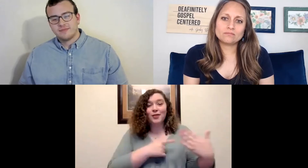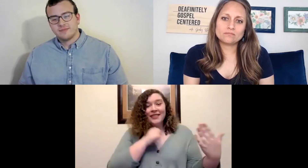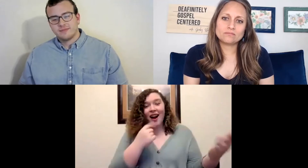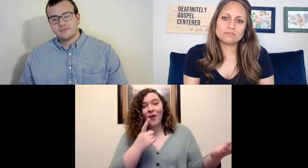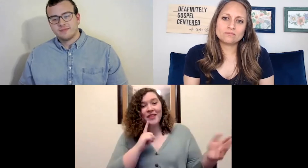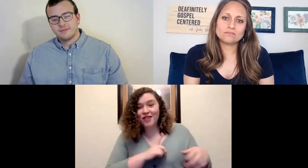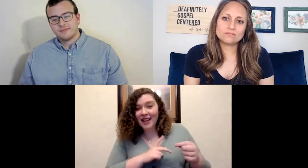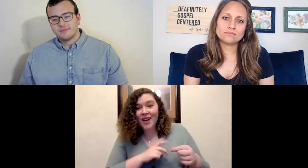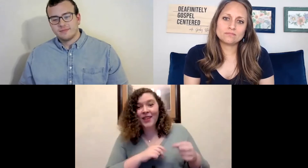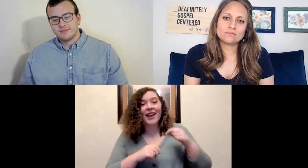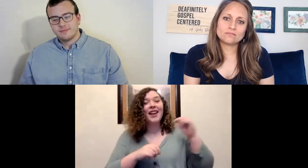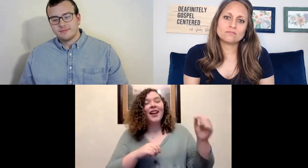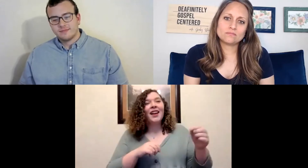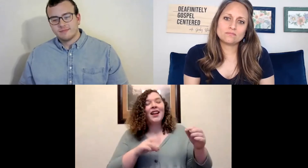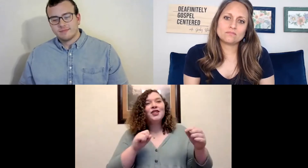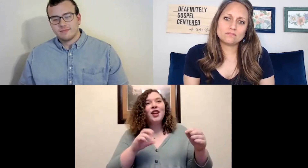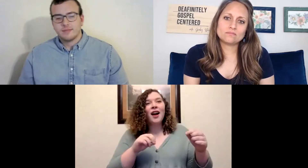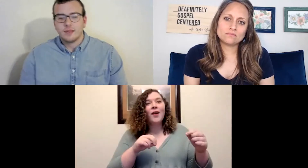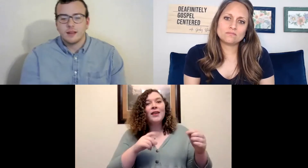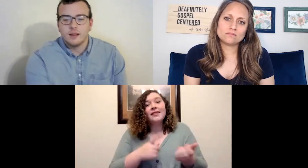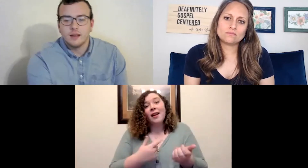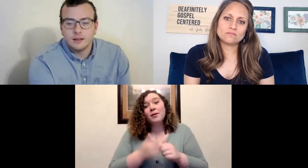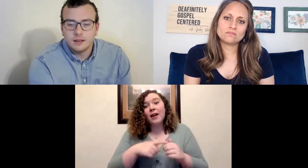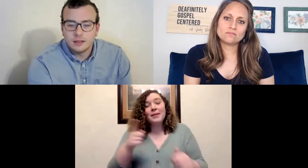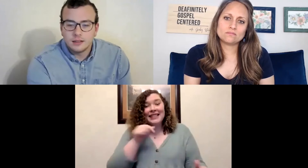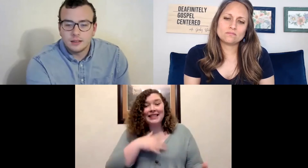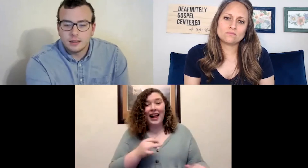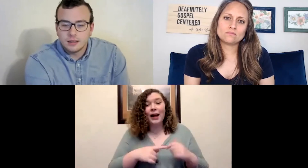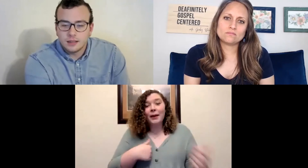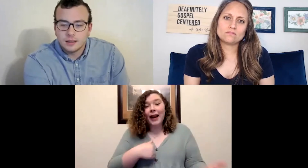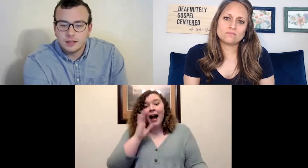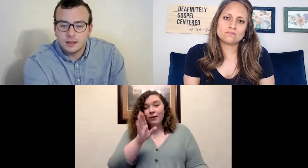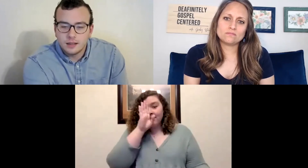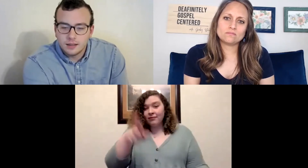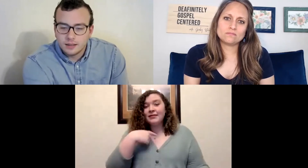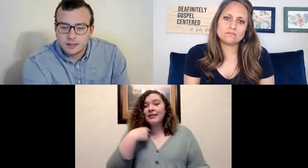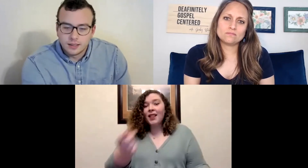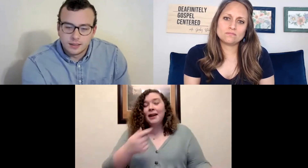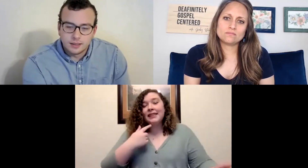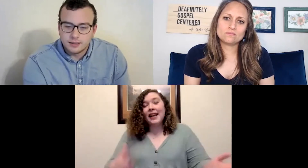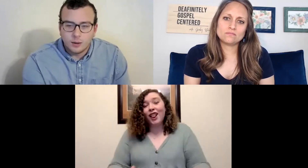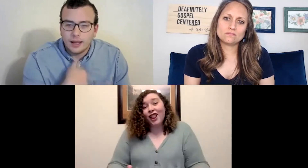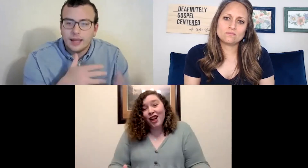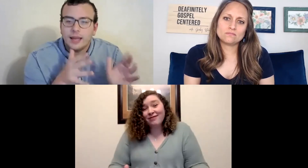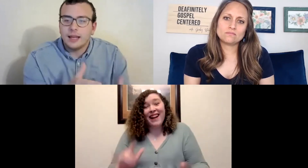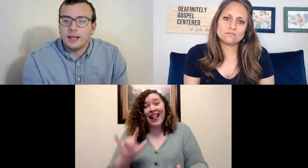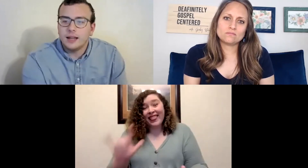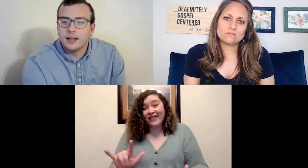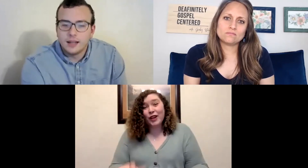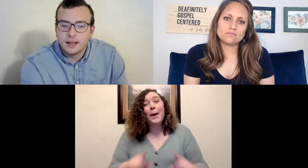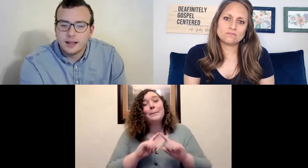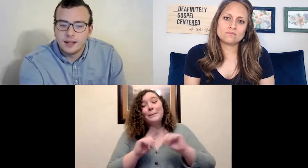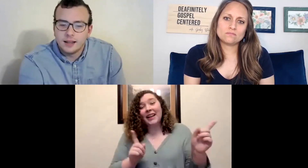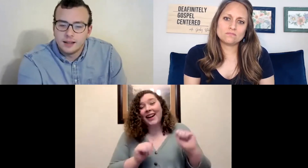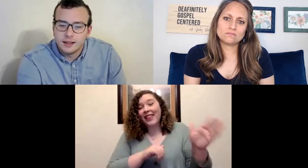oh, you were right. I was like, I tried to tell you. She was not the one for Dakota. And sometimes he doesn't like it, but I will tell